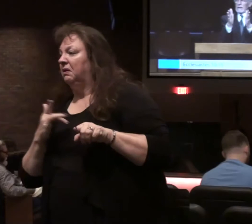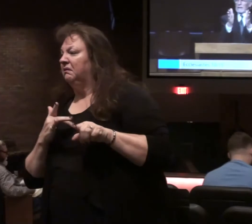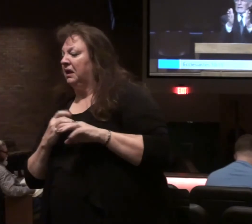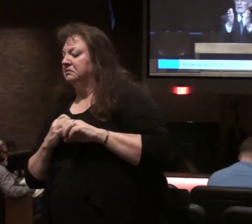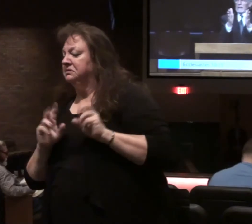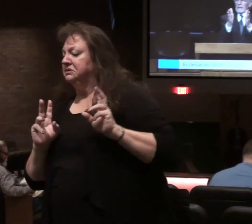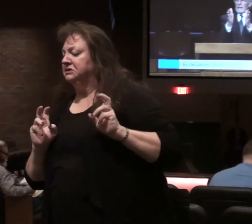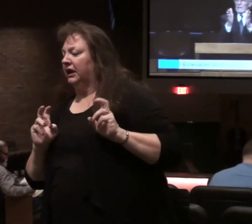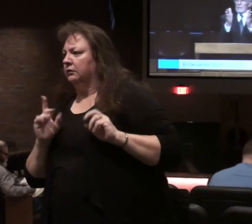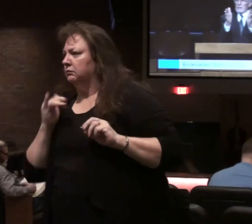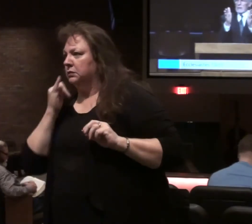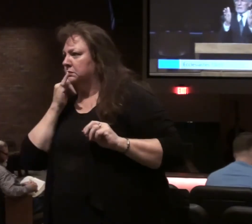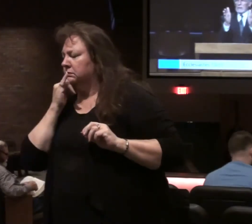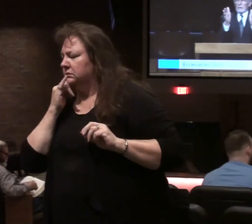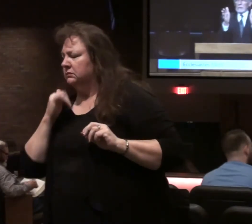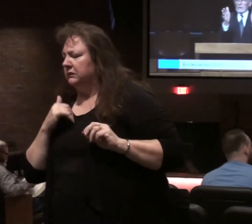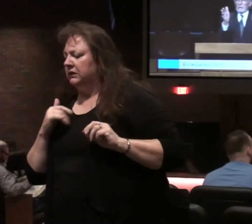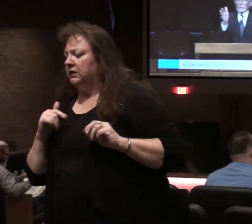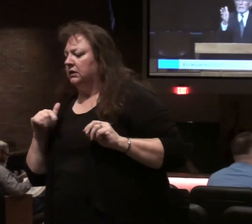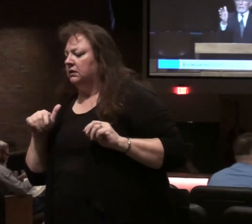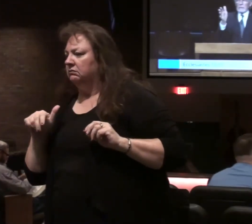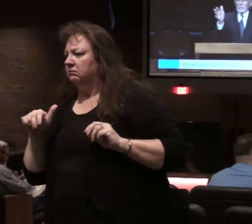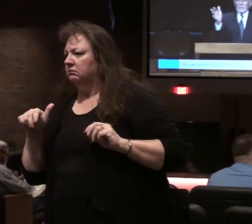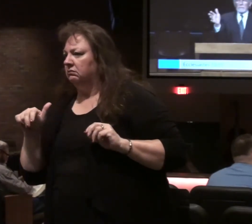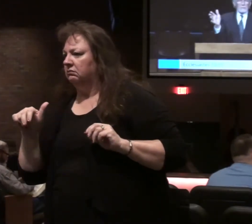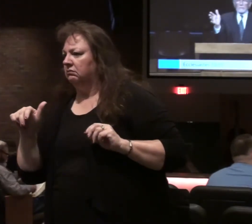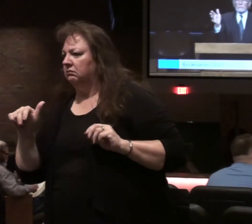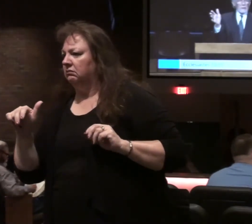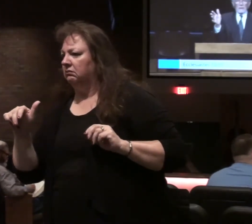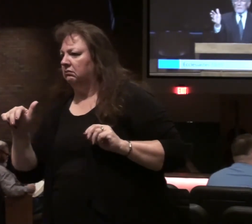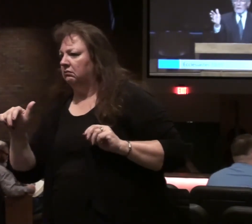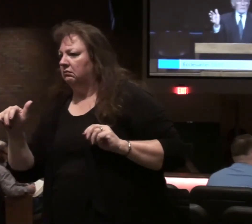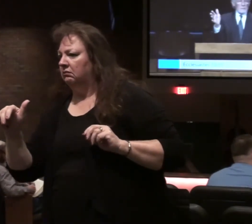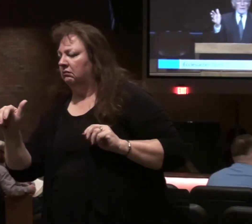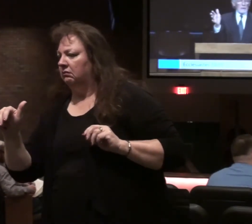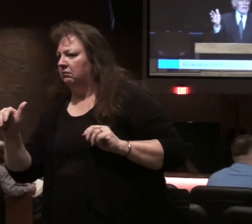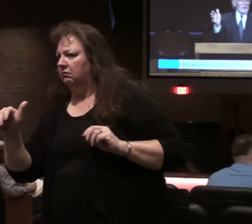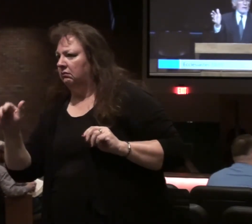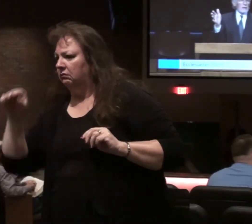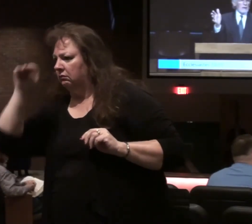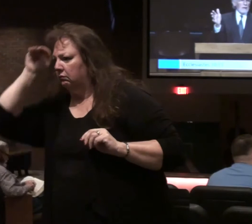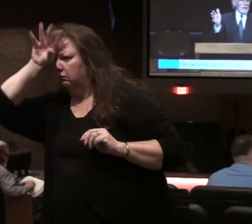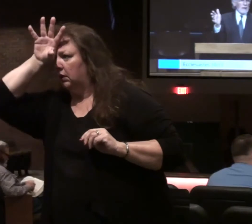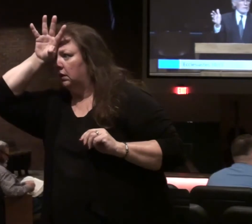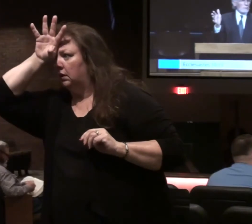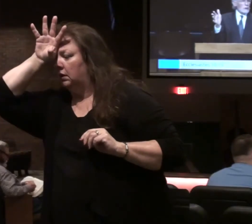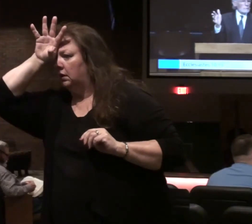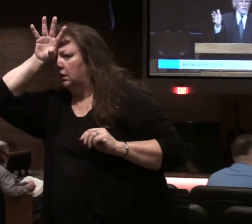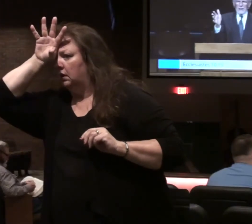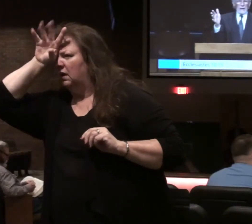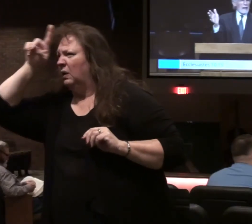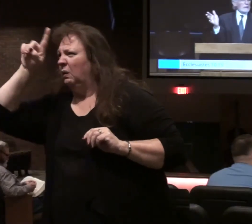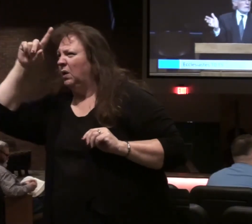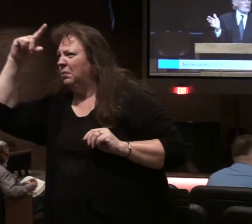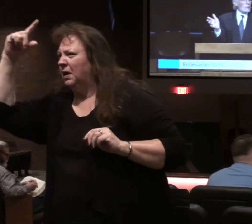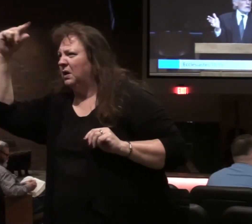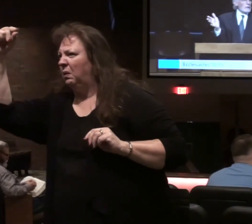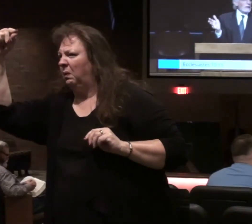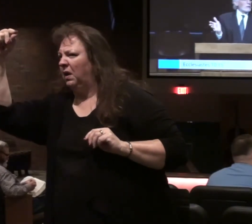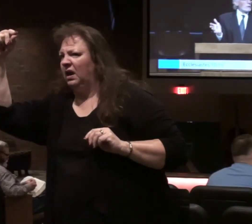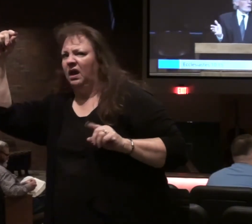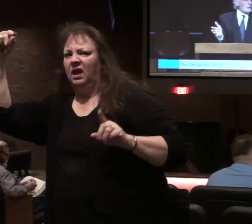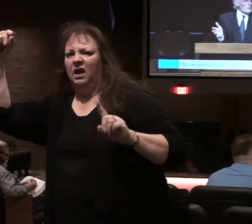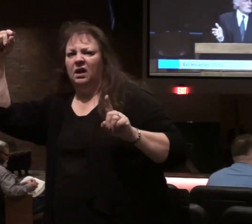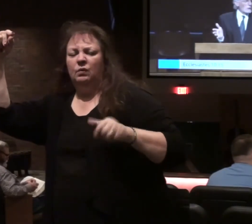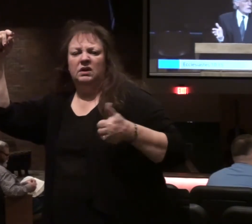security. But he says, you get going, you're going, pretty soon when it dawned on me. I don't know where I'm going, and I don't know where